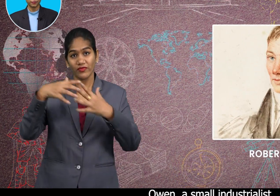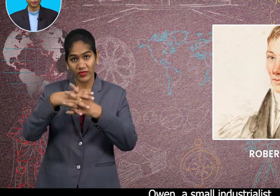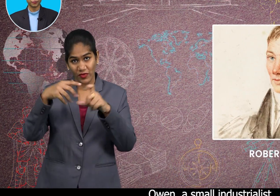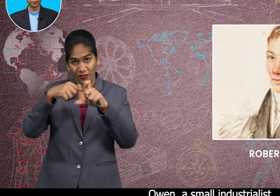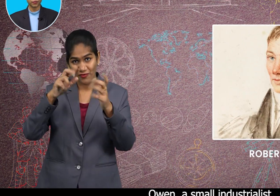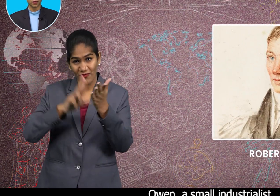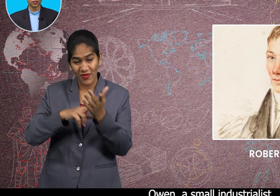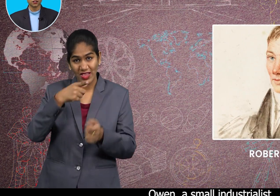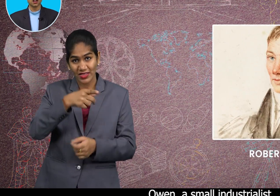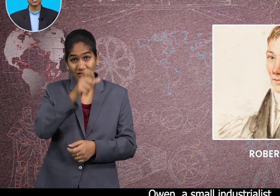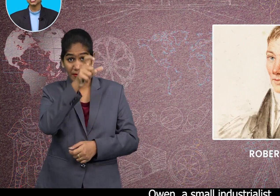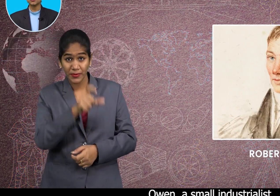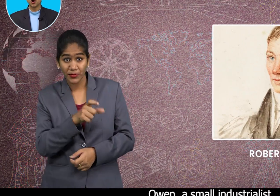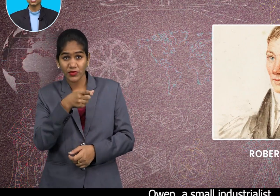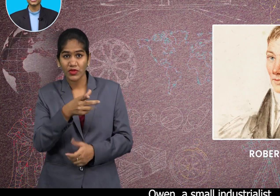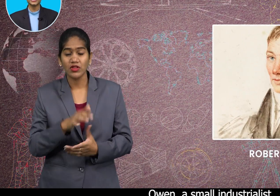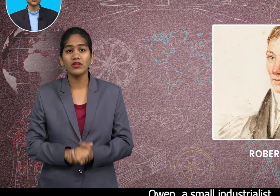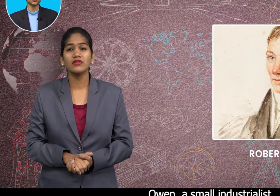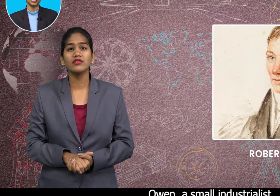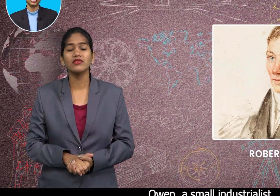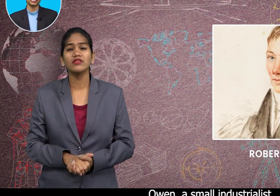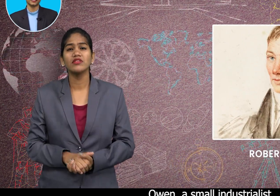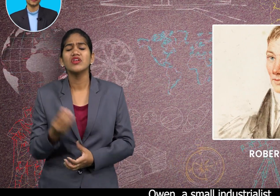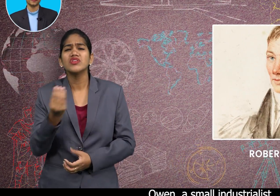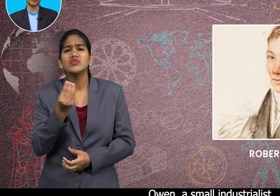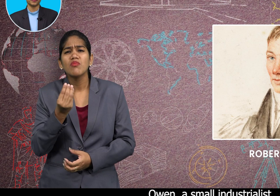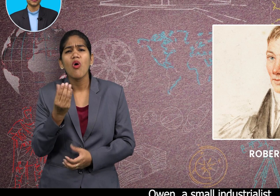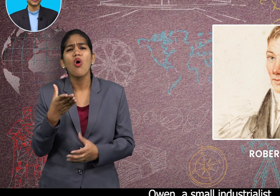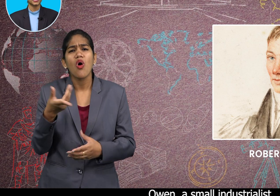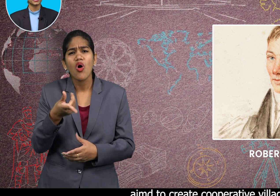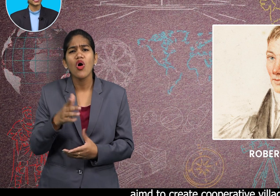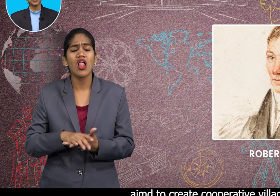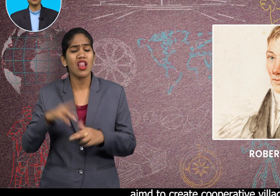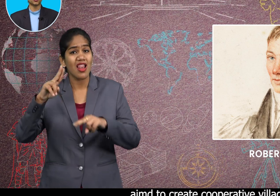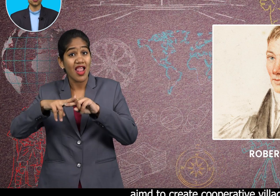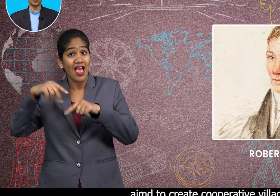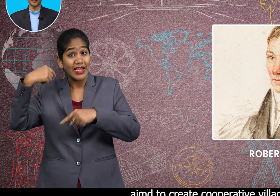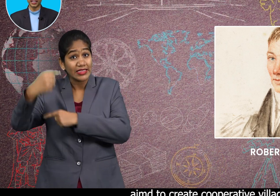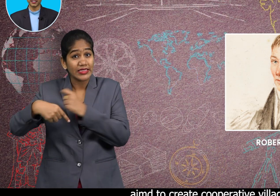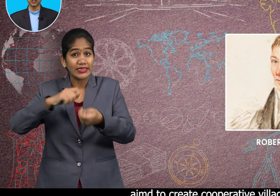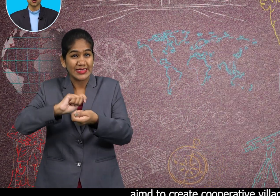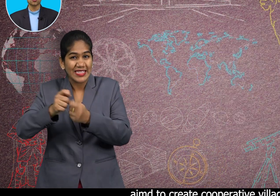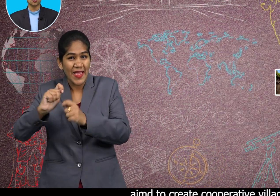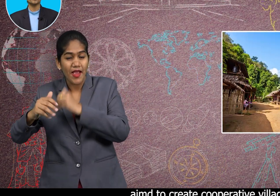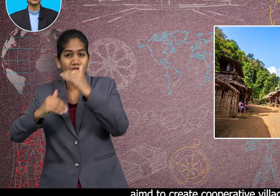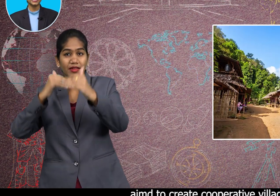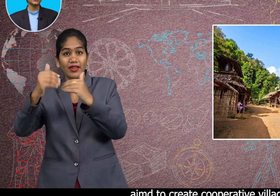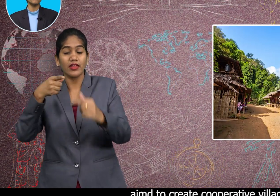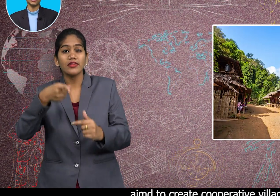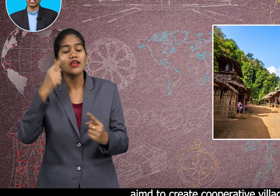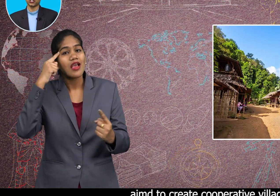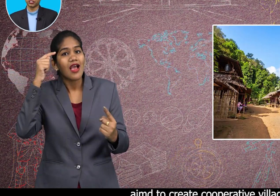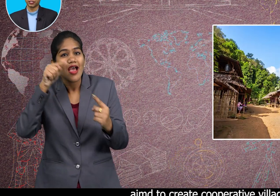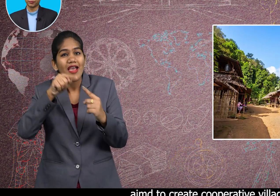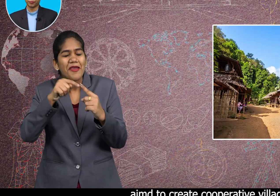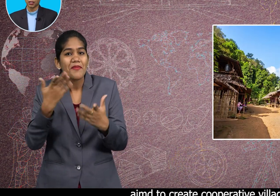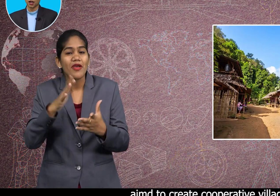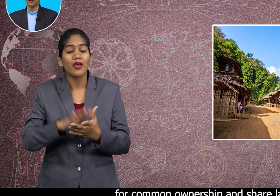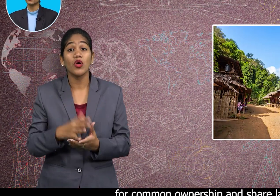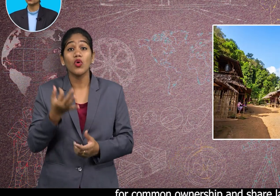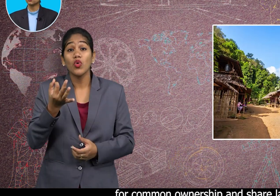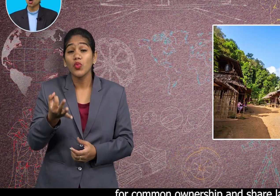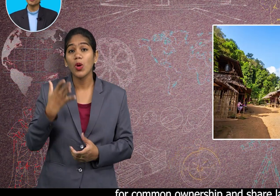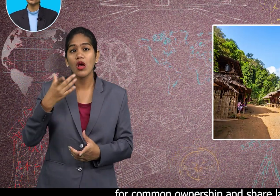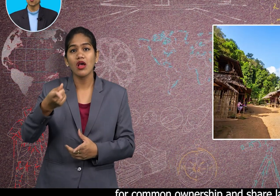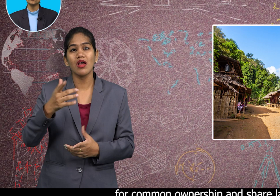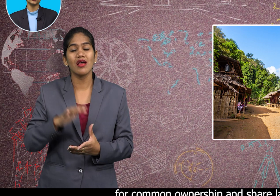Owen, a small industrialist, aimed to create cooperative villages